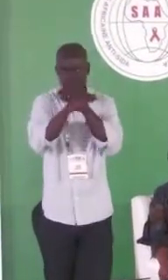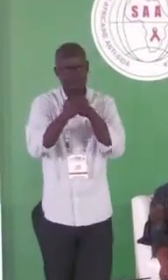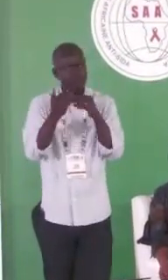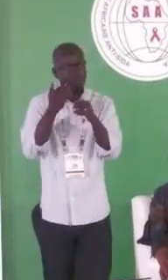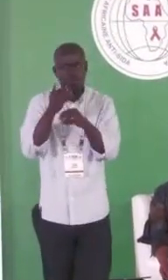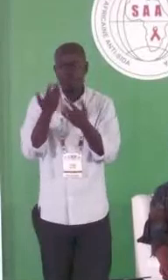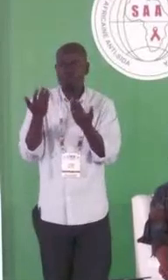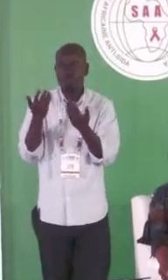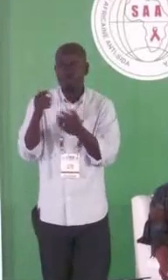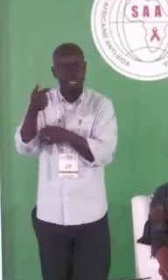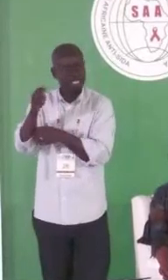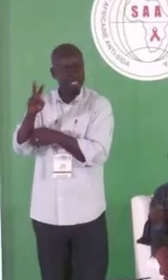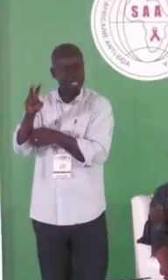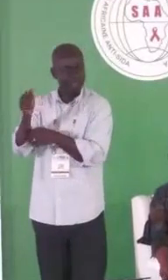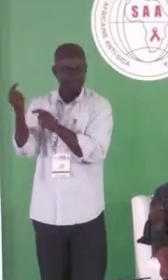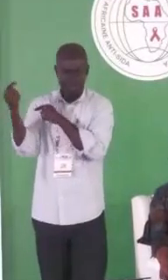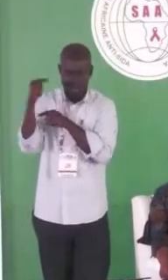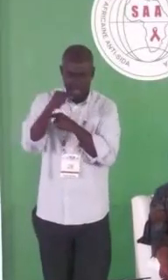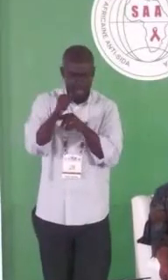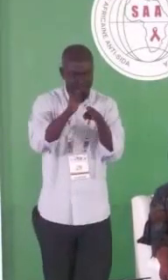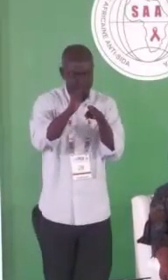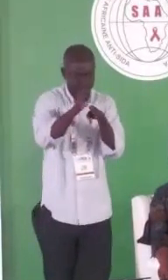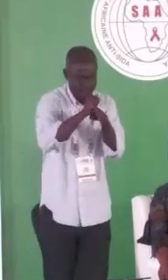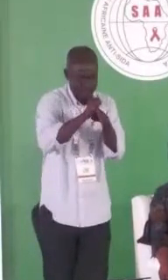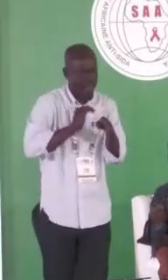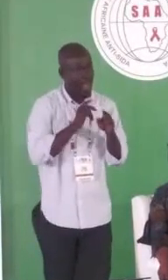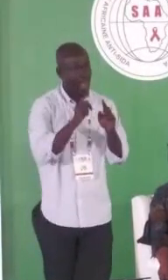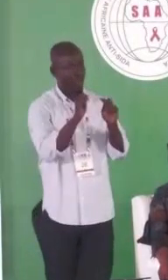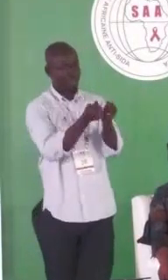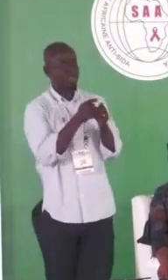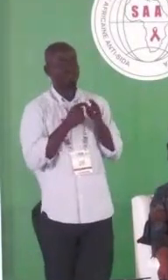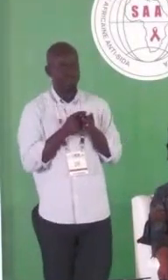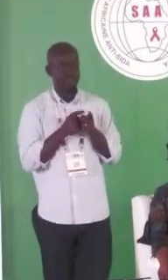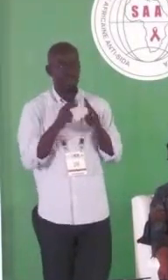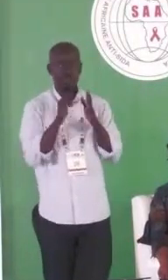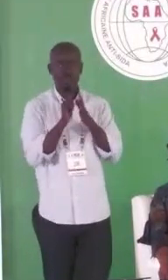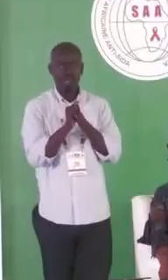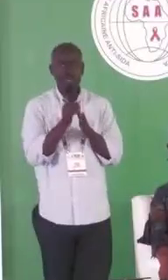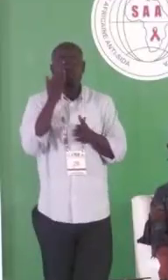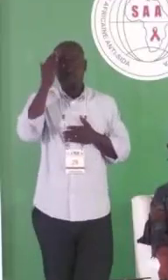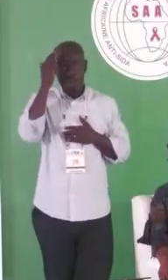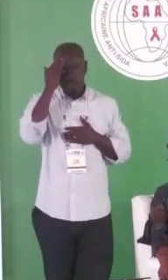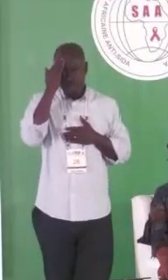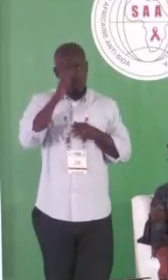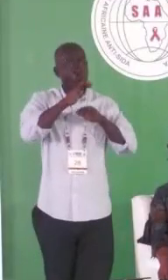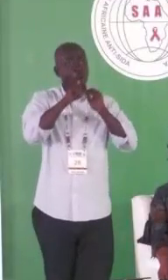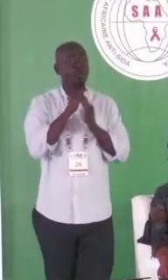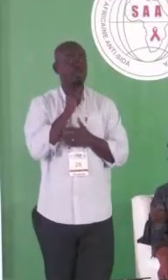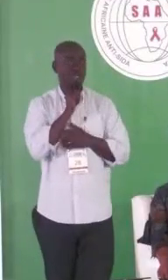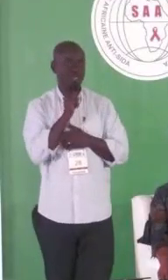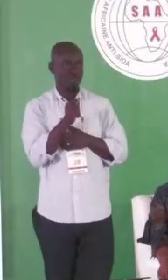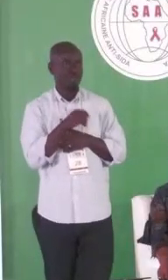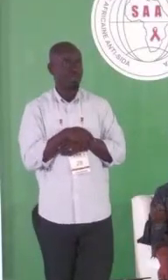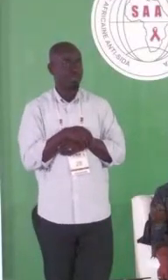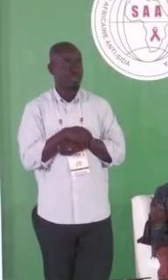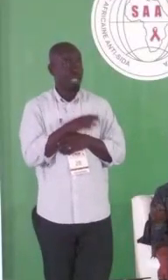from Afro, and they trained our team so that we were very familiar with the tools, and we were also